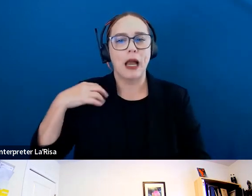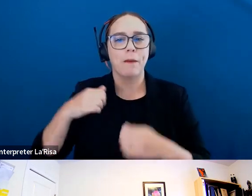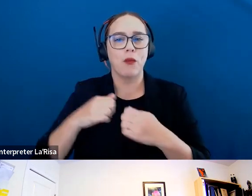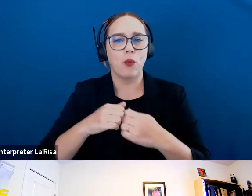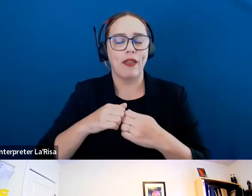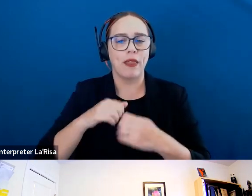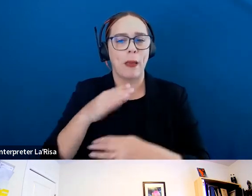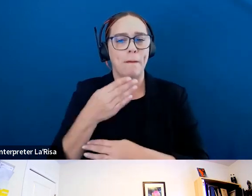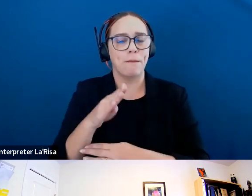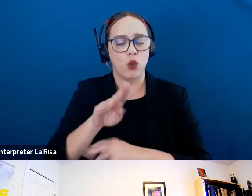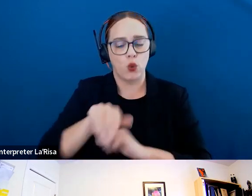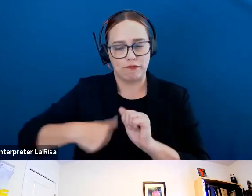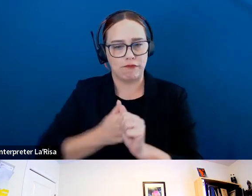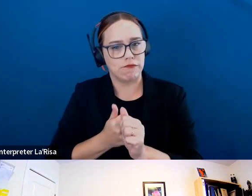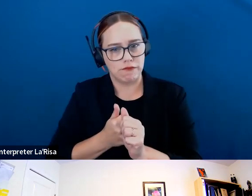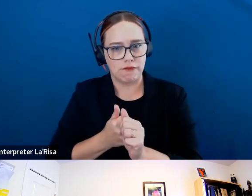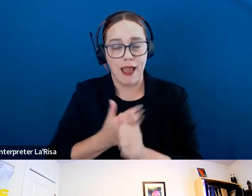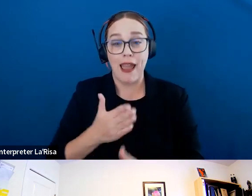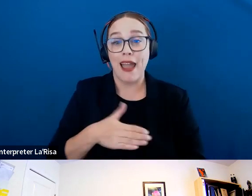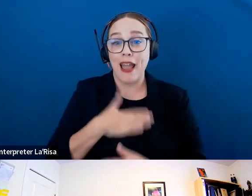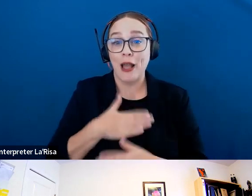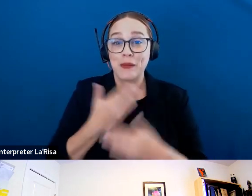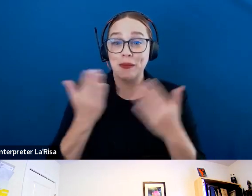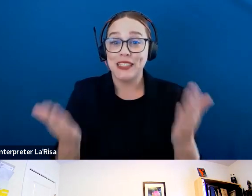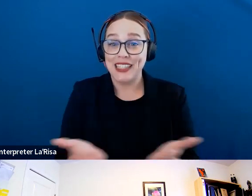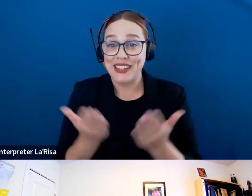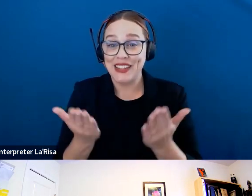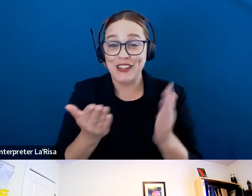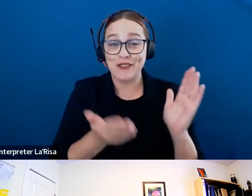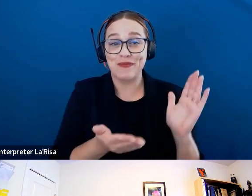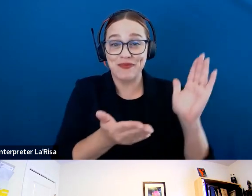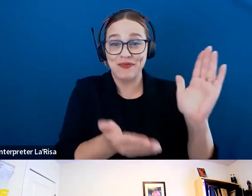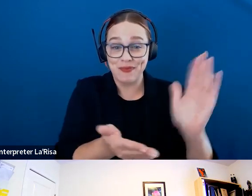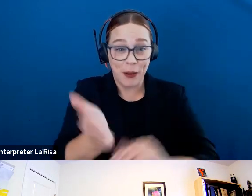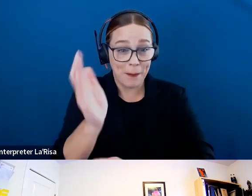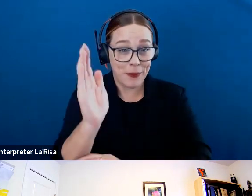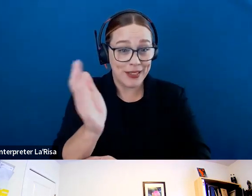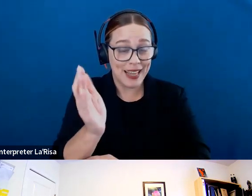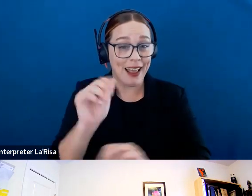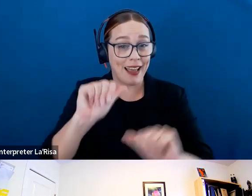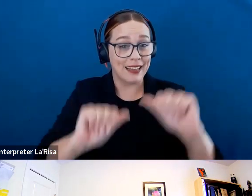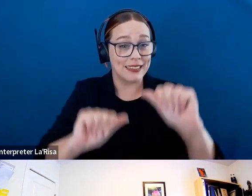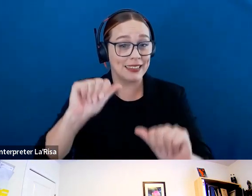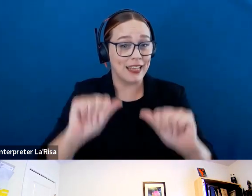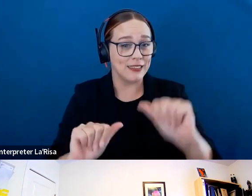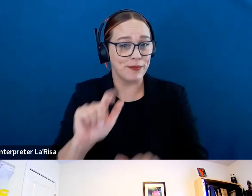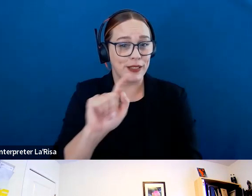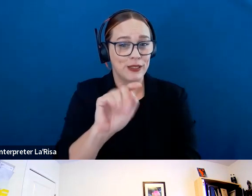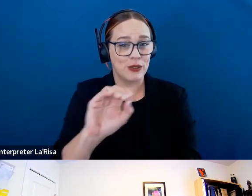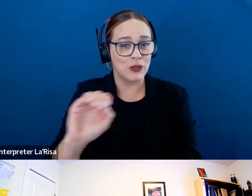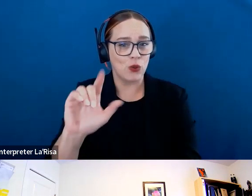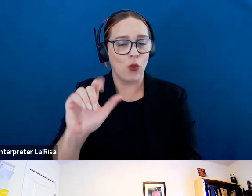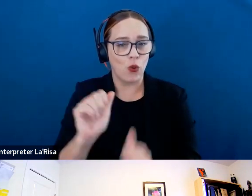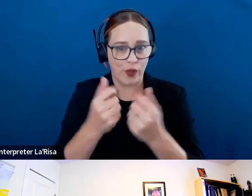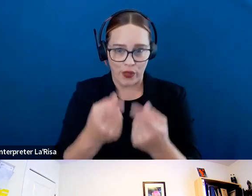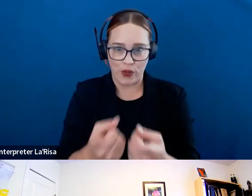So yeah, happy to be here, excited to be presenting this assessment tool with you all. And the next slide is introducing